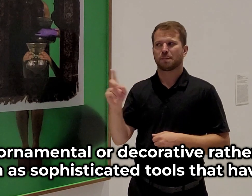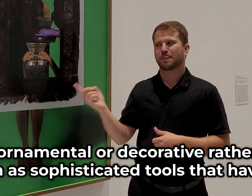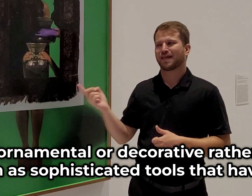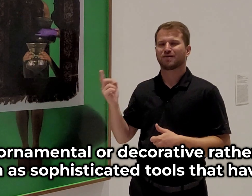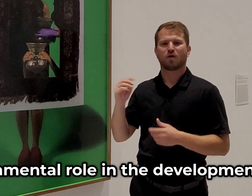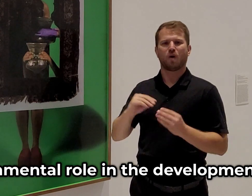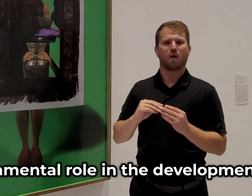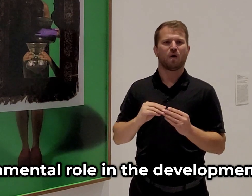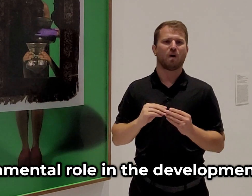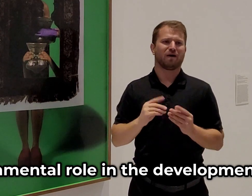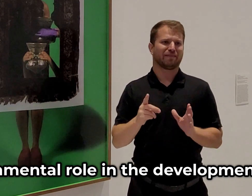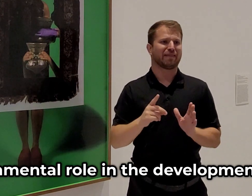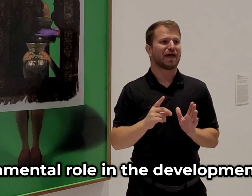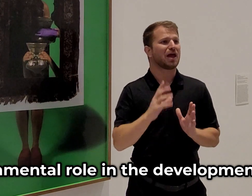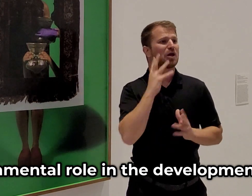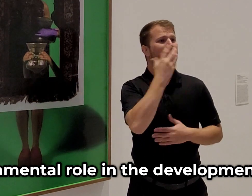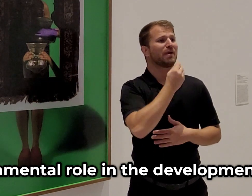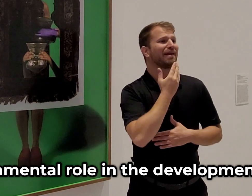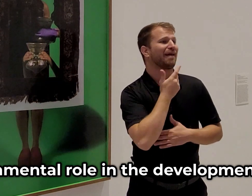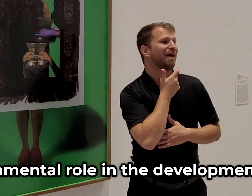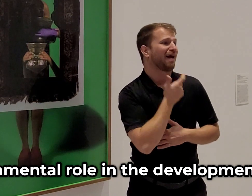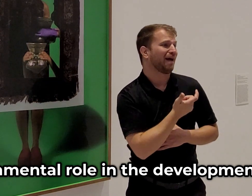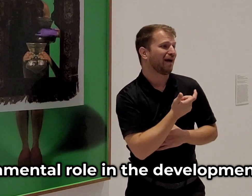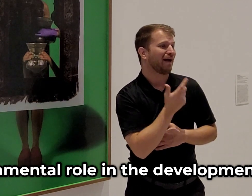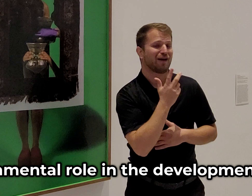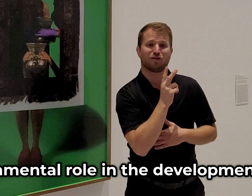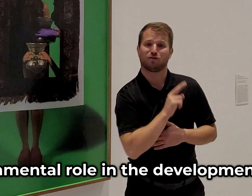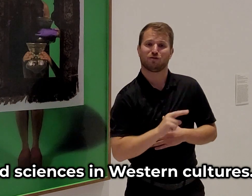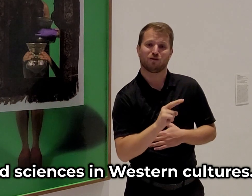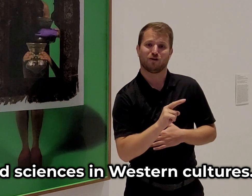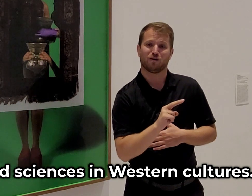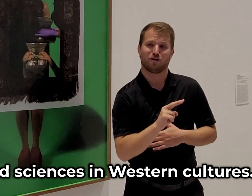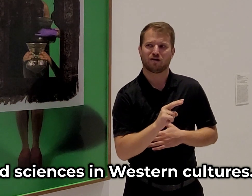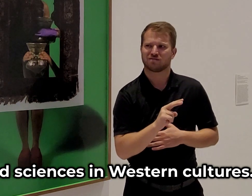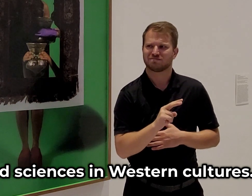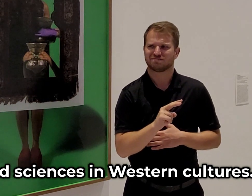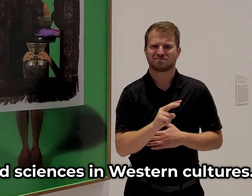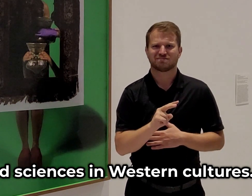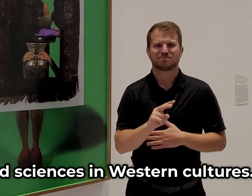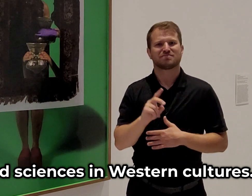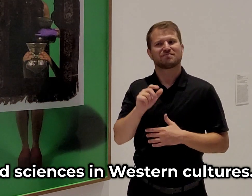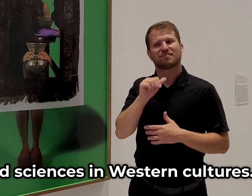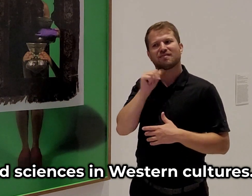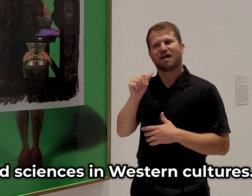that have played a fundamental role in the development of the arts and sciences in Western cultures.